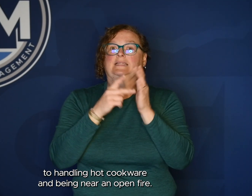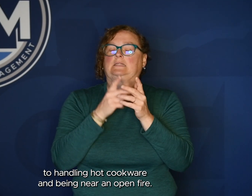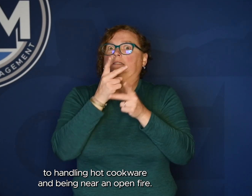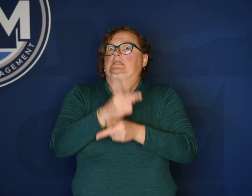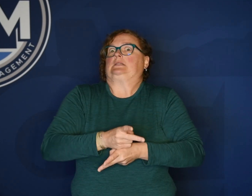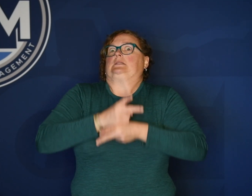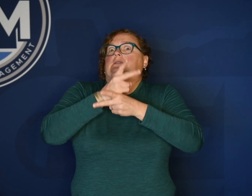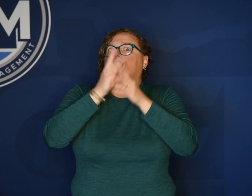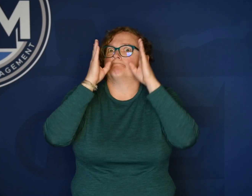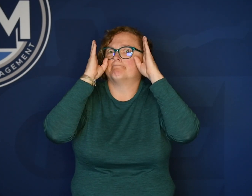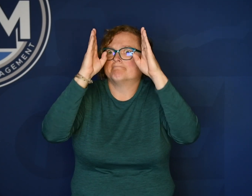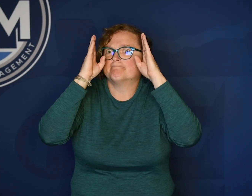fire.